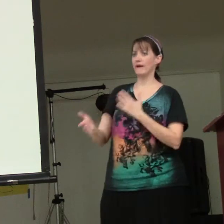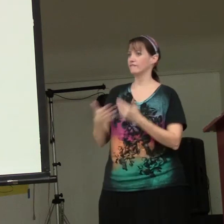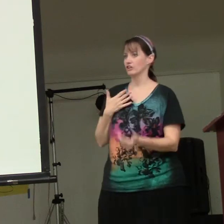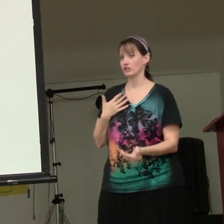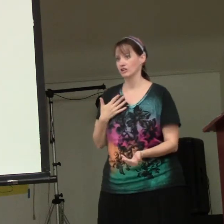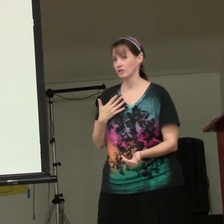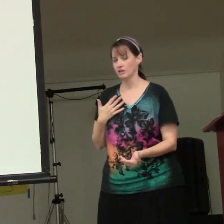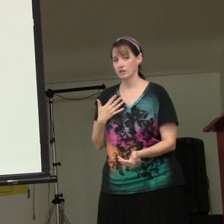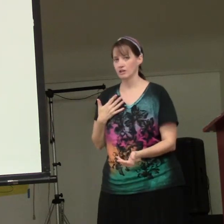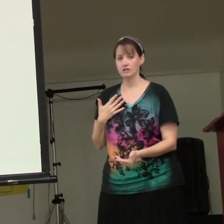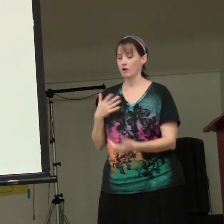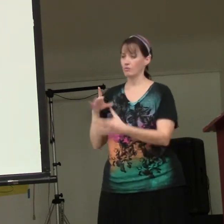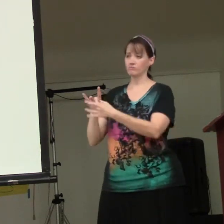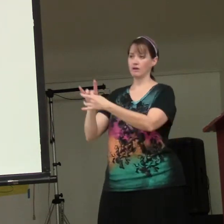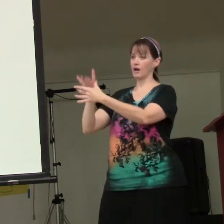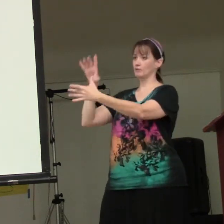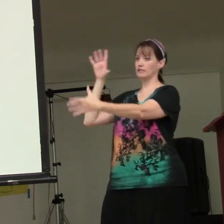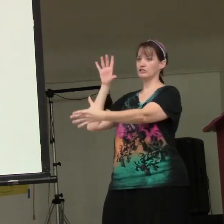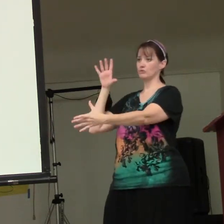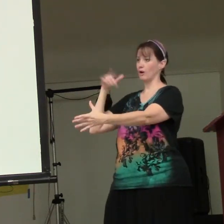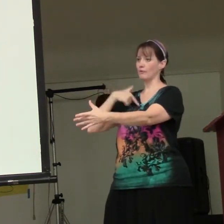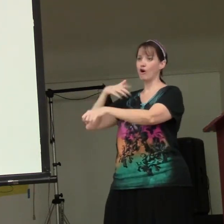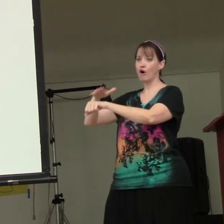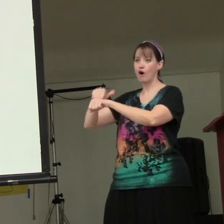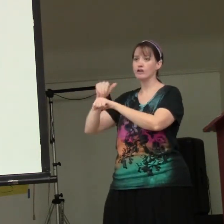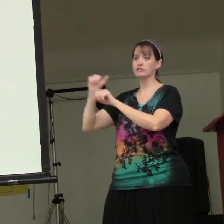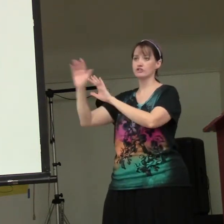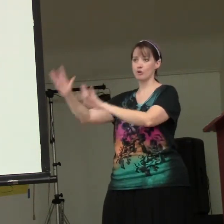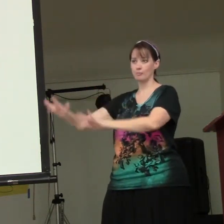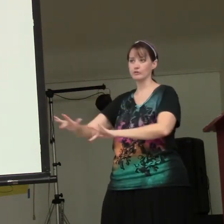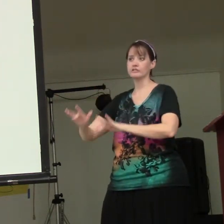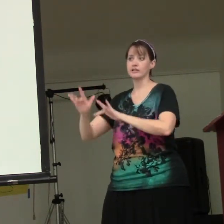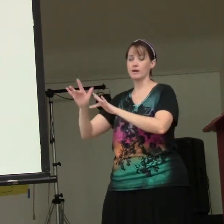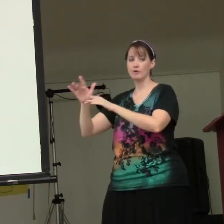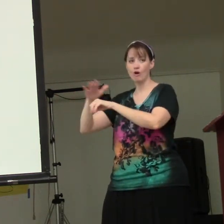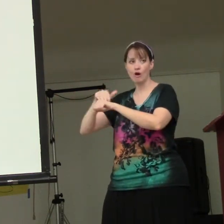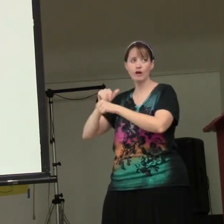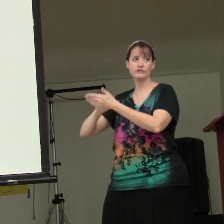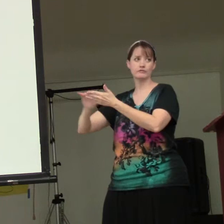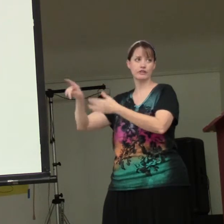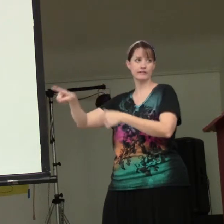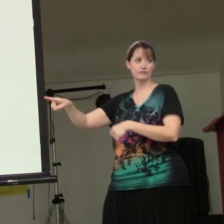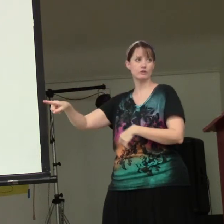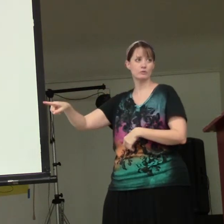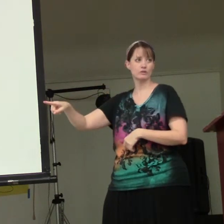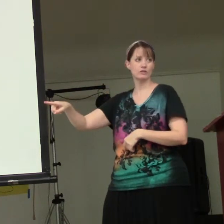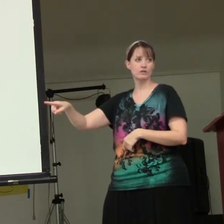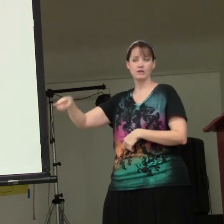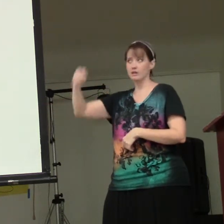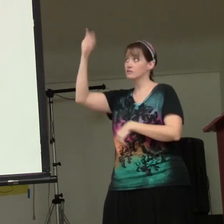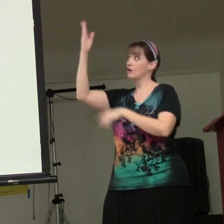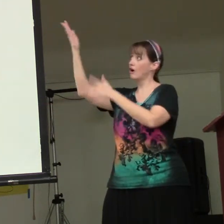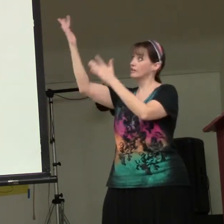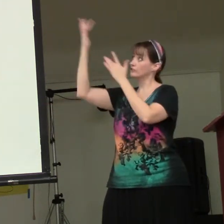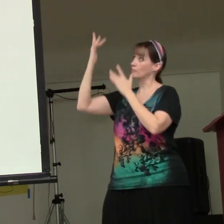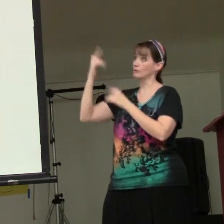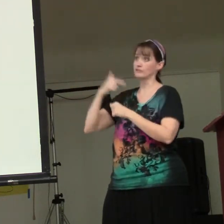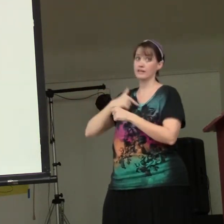whatever. No, I release you. I'm called to show mercy. I'm called to forgive you. Because God will show mercy, I'm